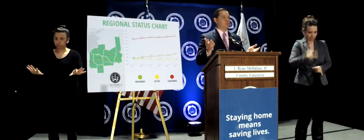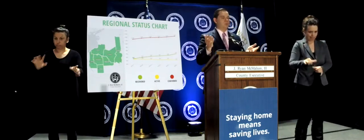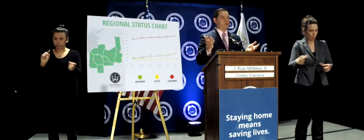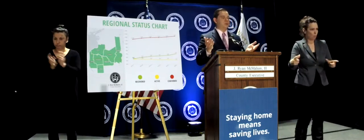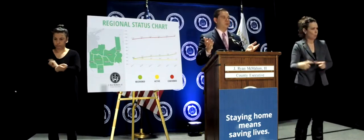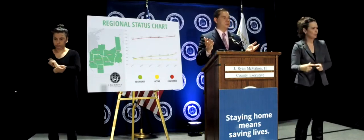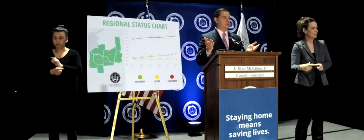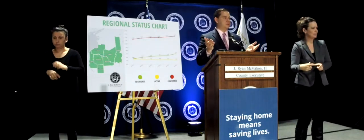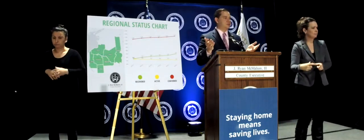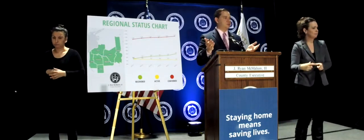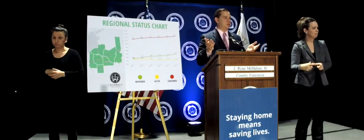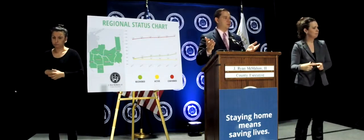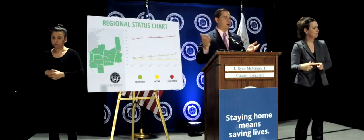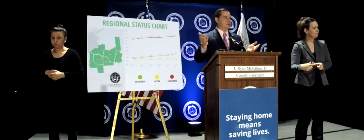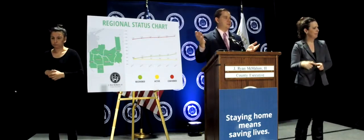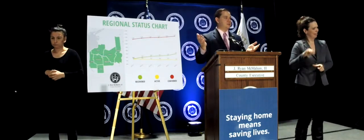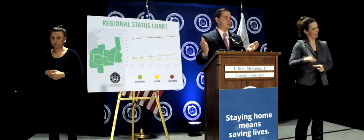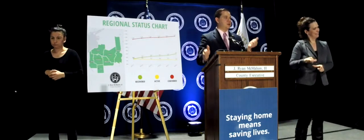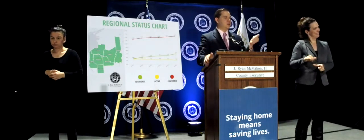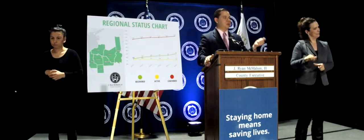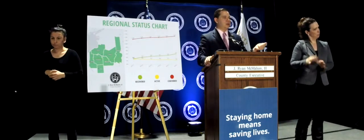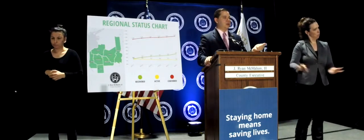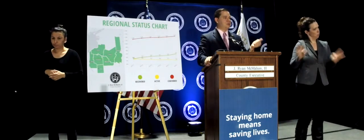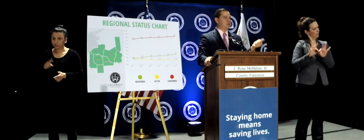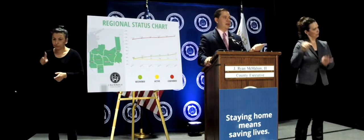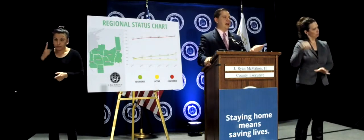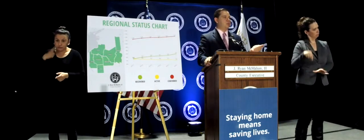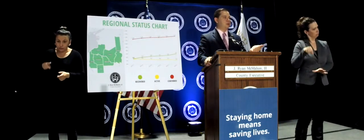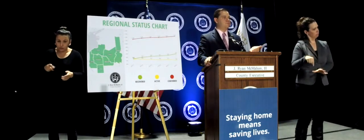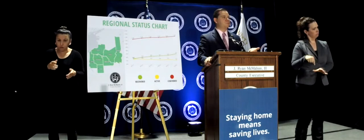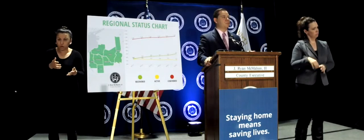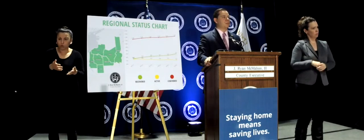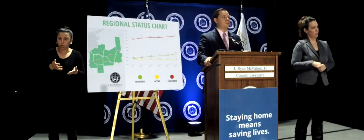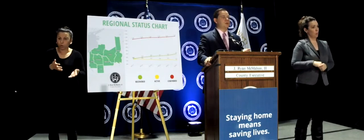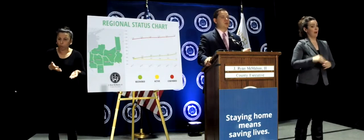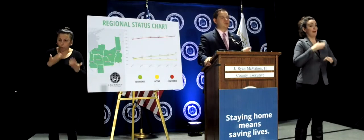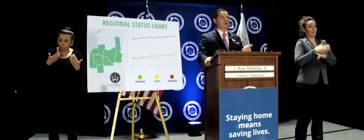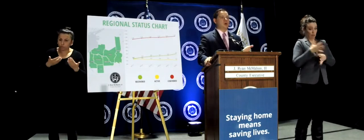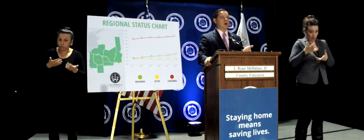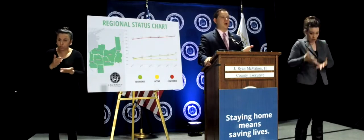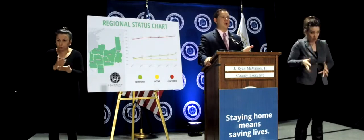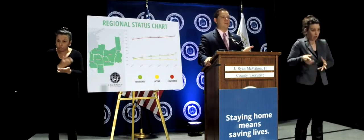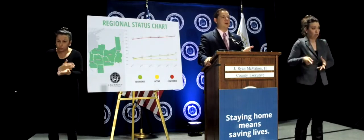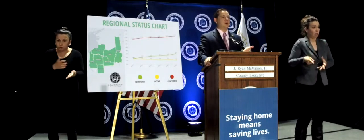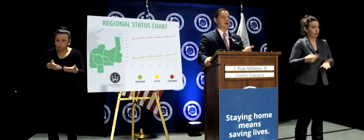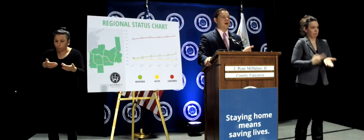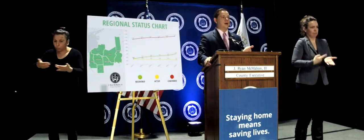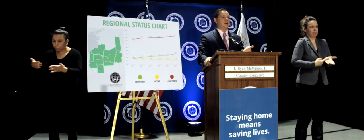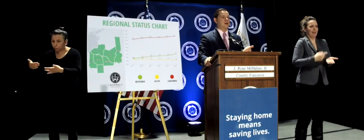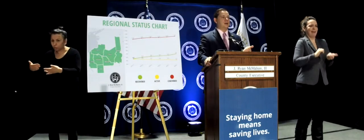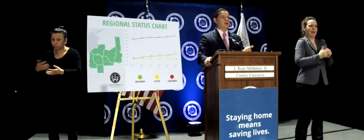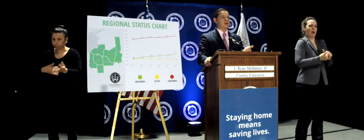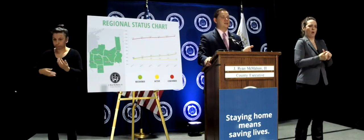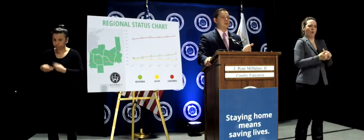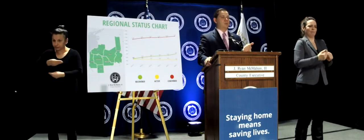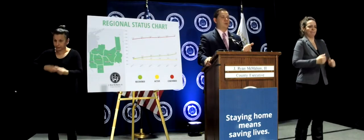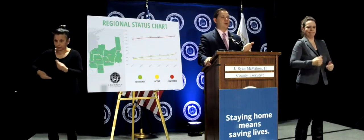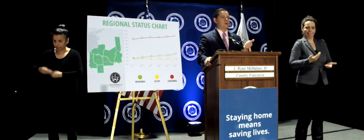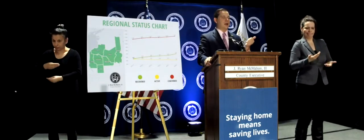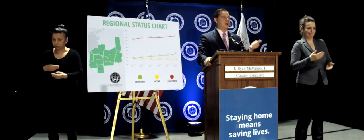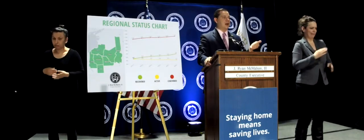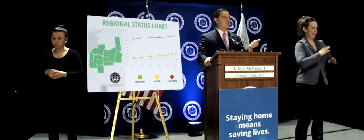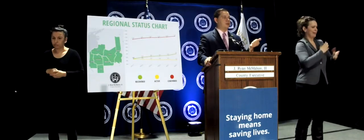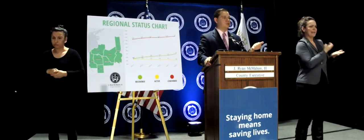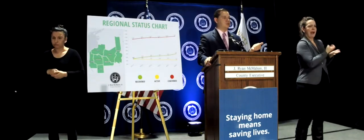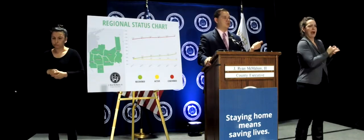what the decision-making process is related to the economy. Because do no harm, at some